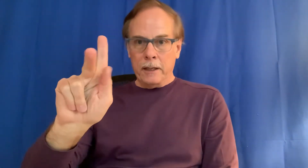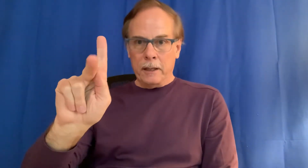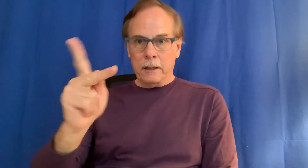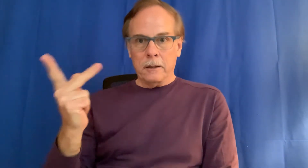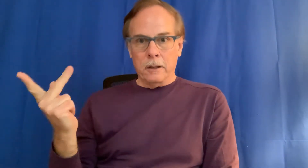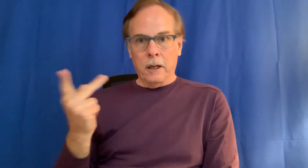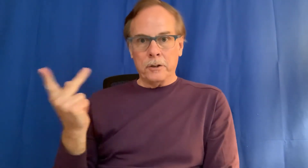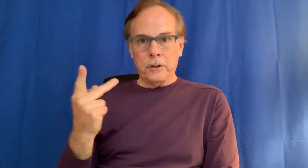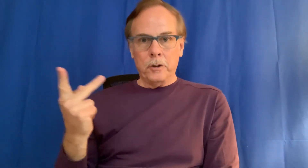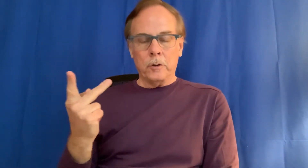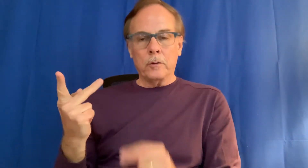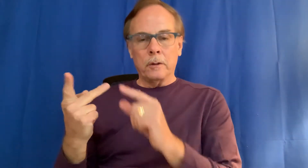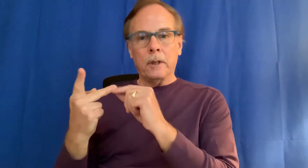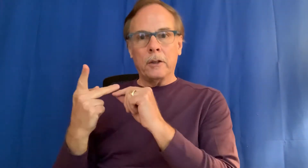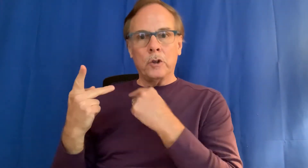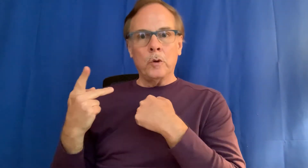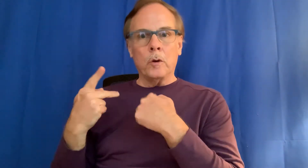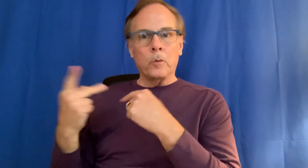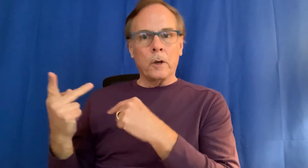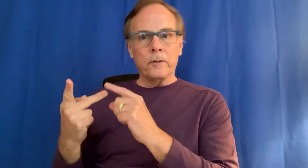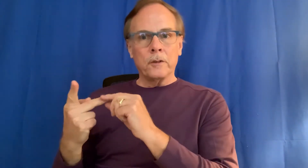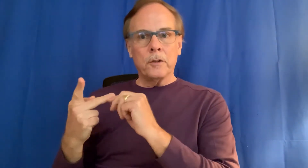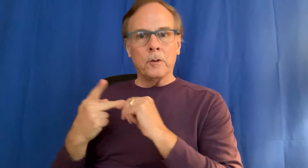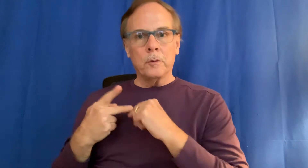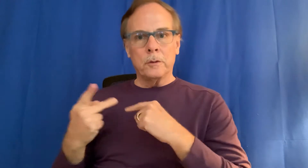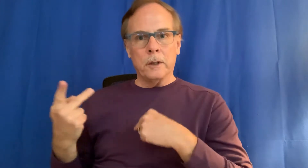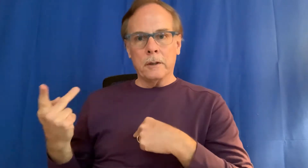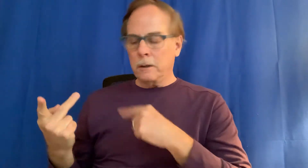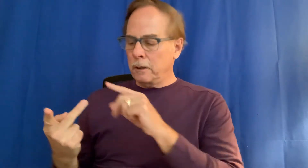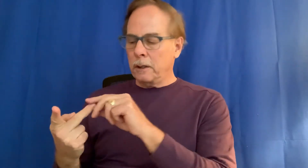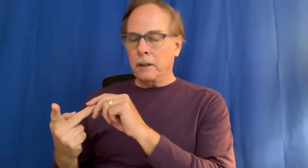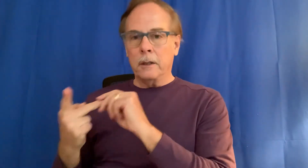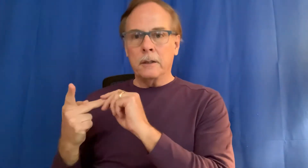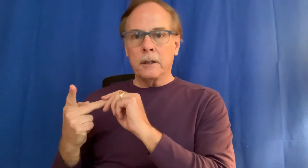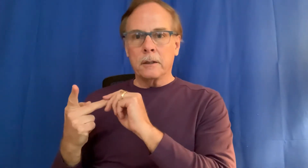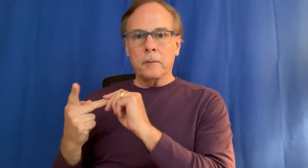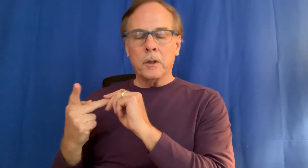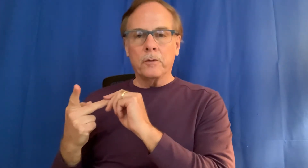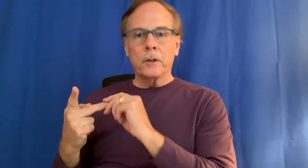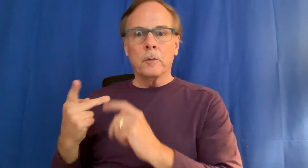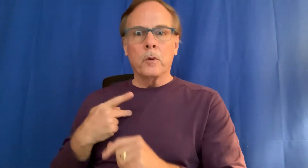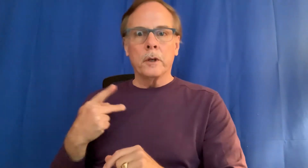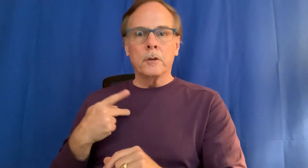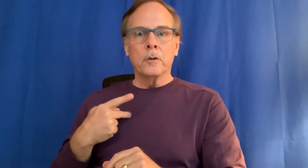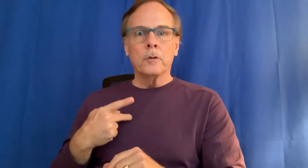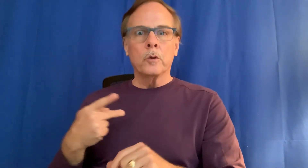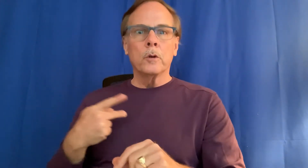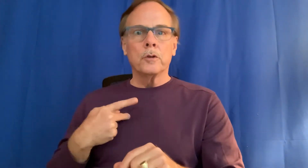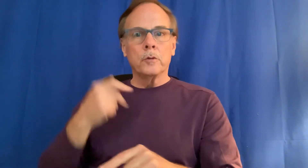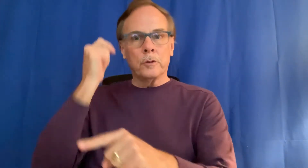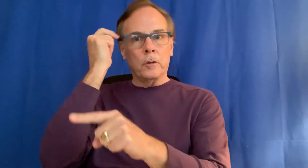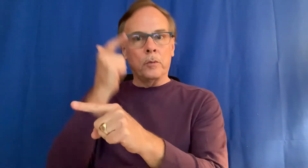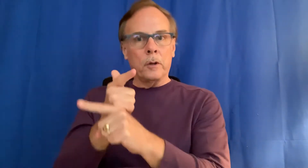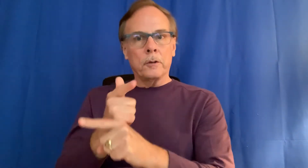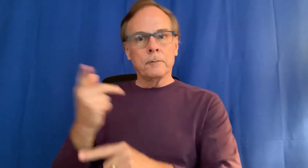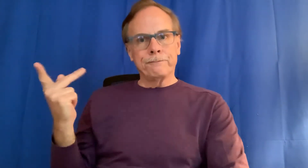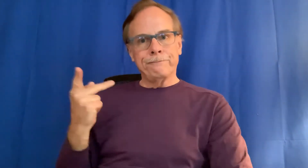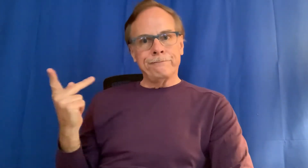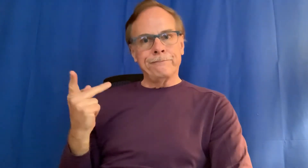hand, us two, that you are one of the two, and the middle finger pointing towards you. So brother,